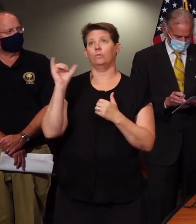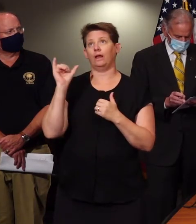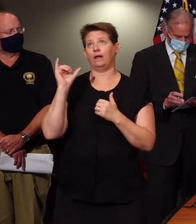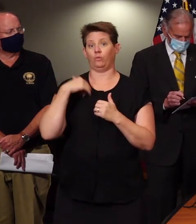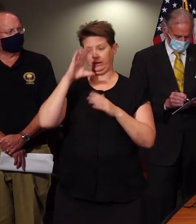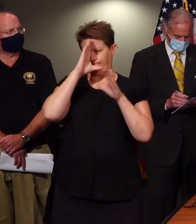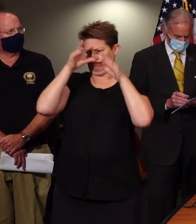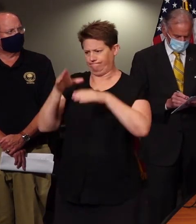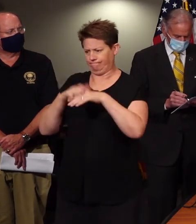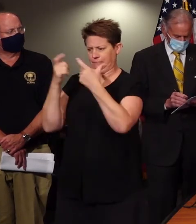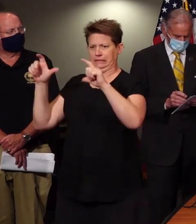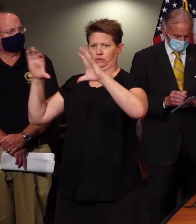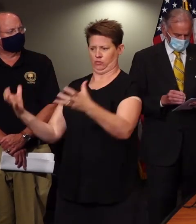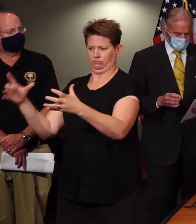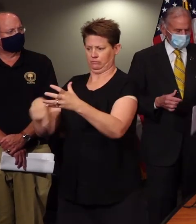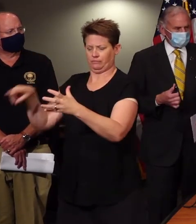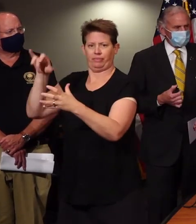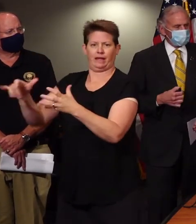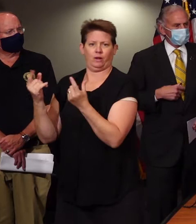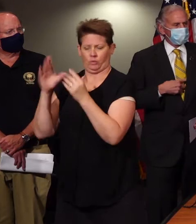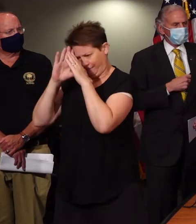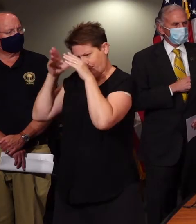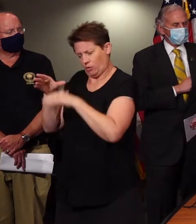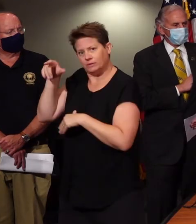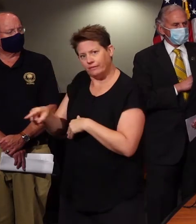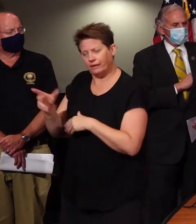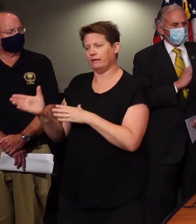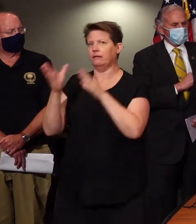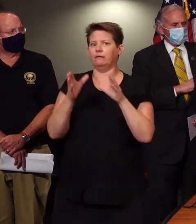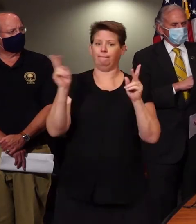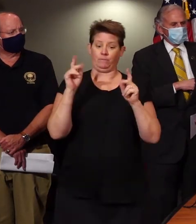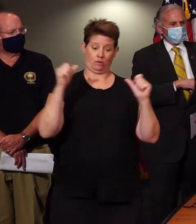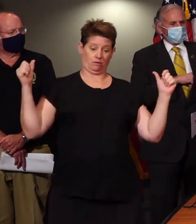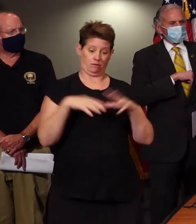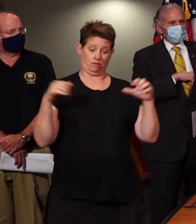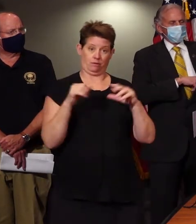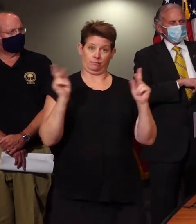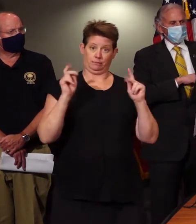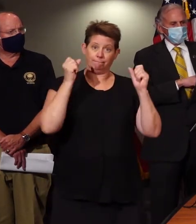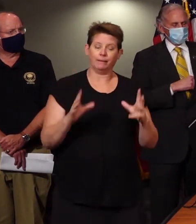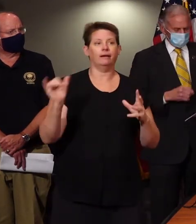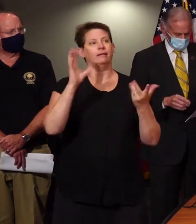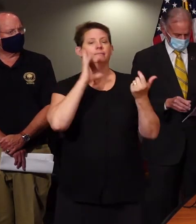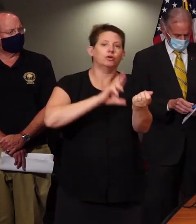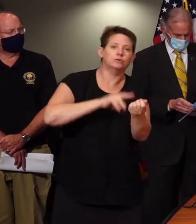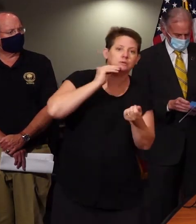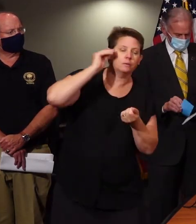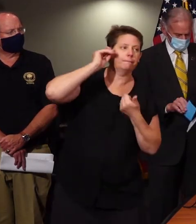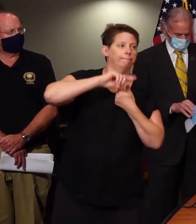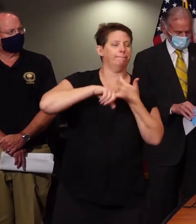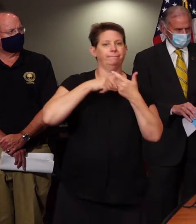our priority for contact tracing. In institutions where people congregate, such as nursing homes or correctional